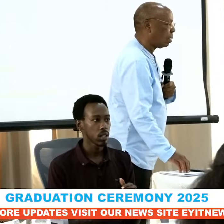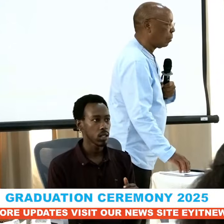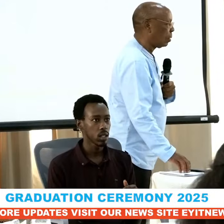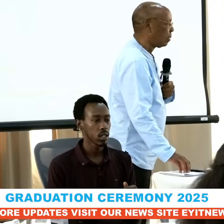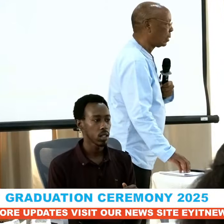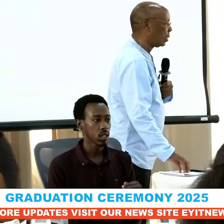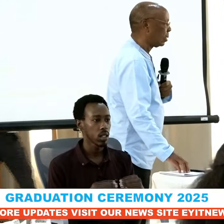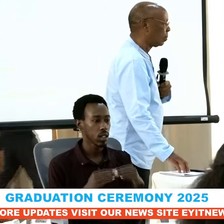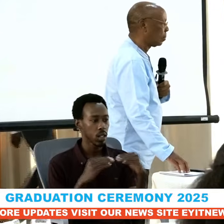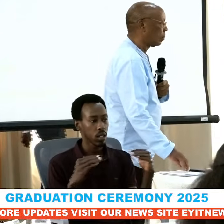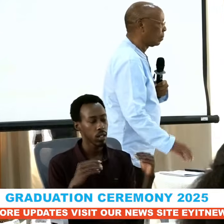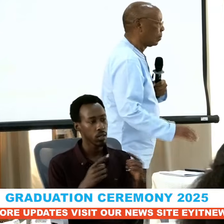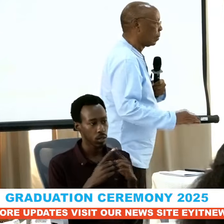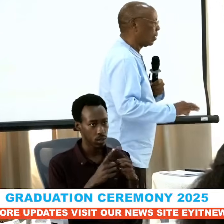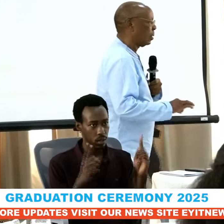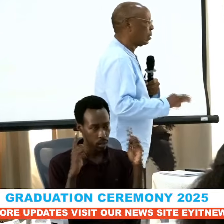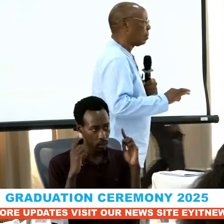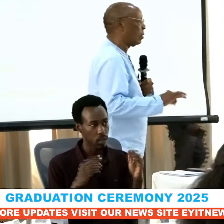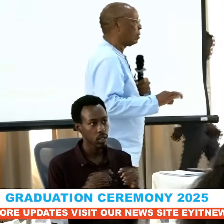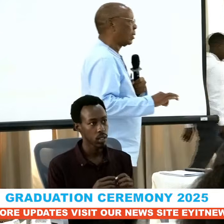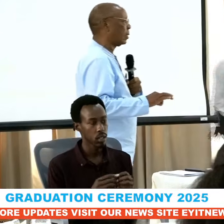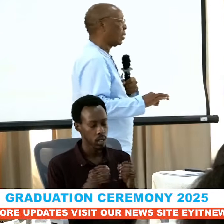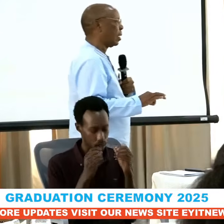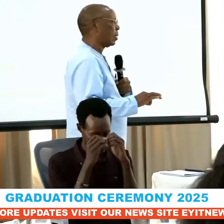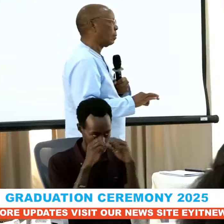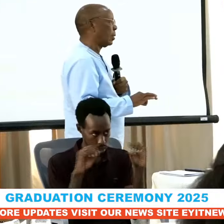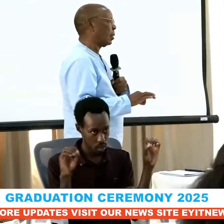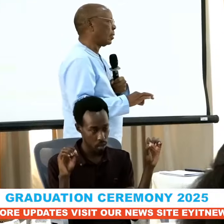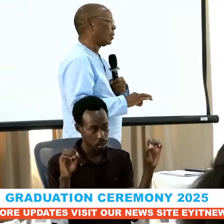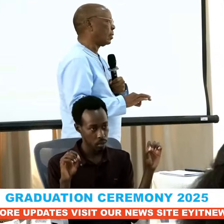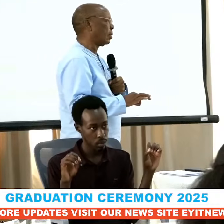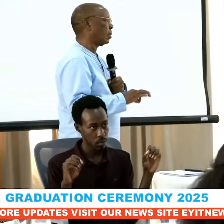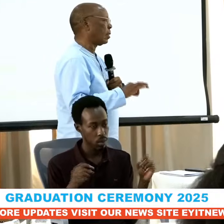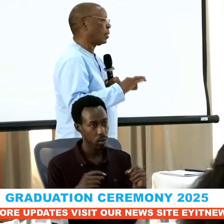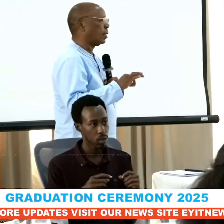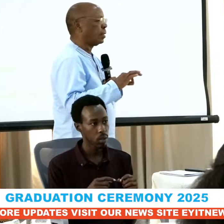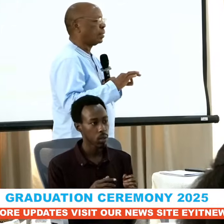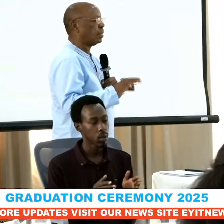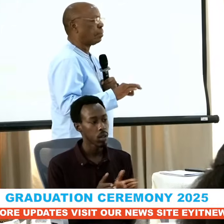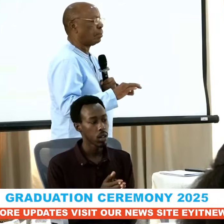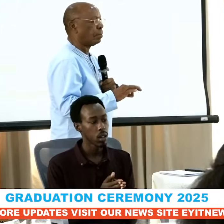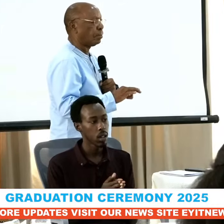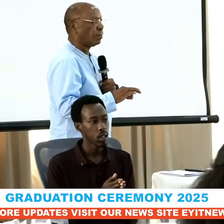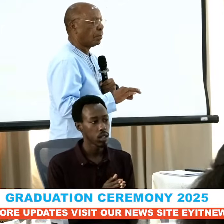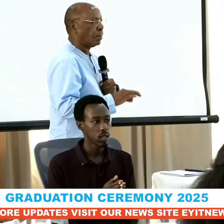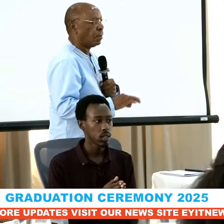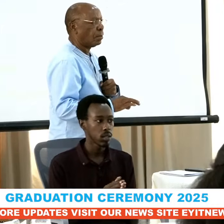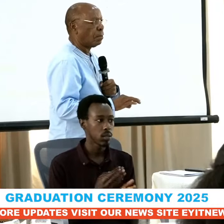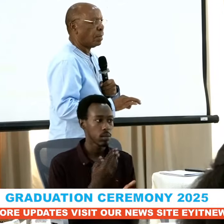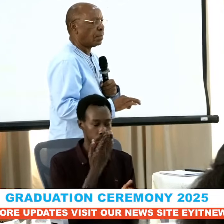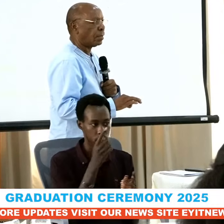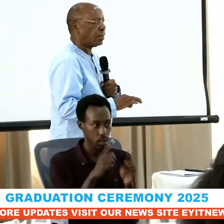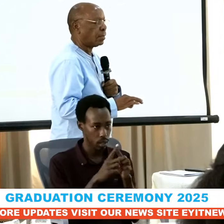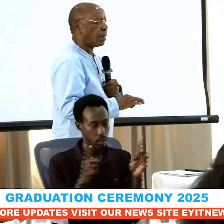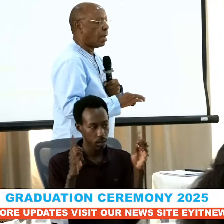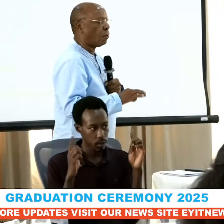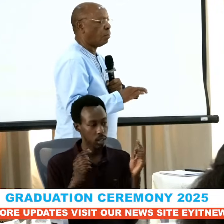than Chambago University, it is Mbarara University that has made this step